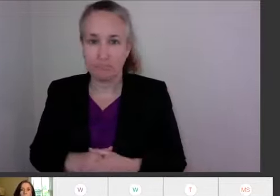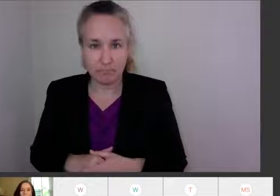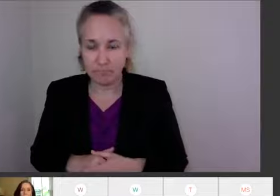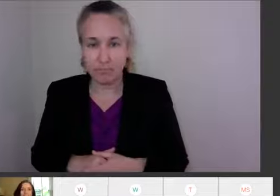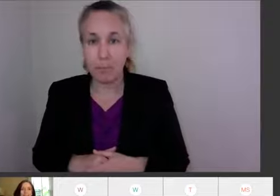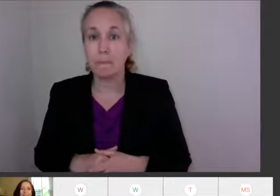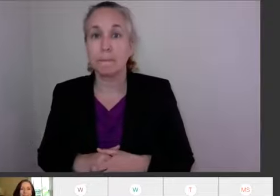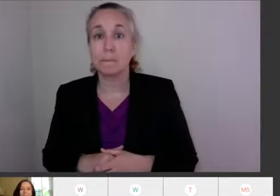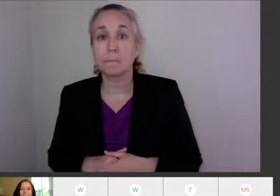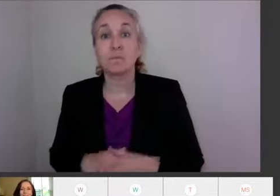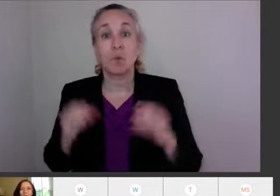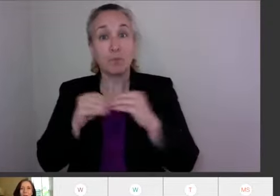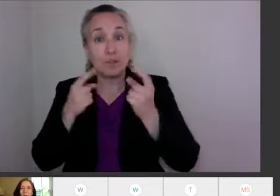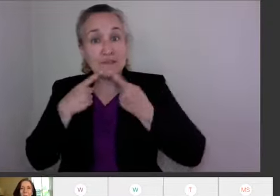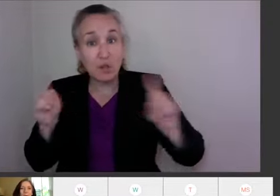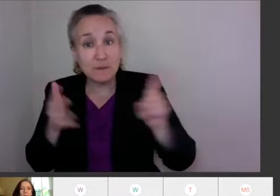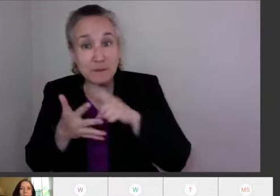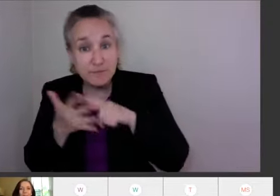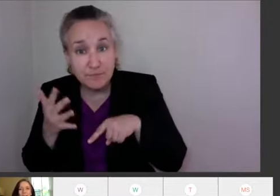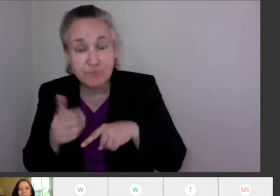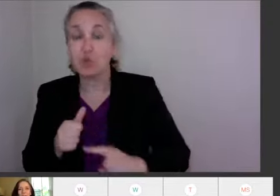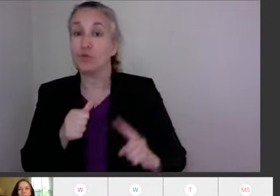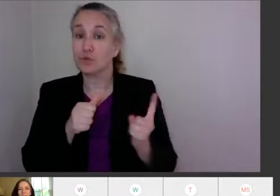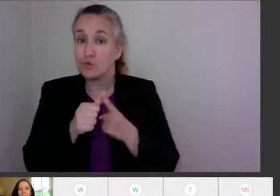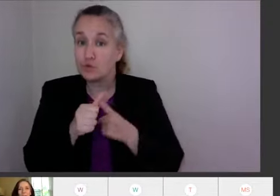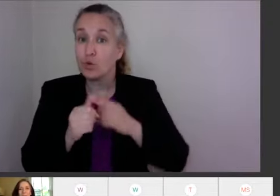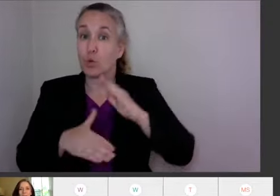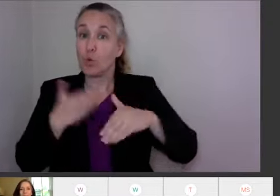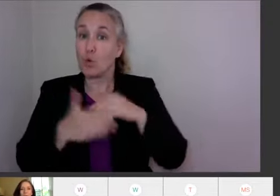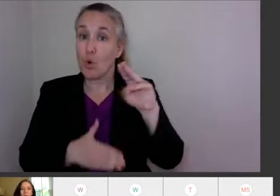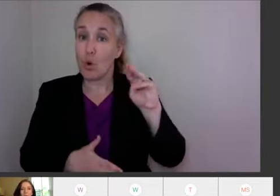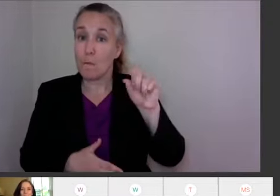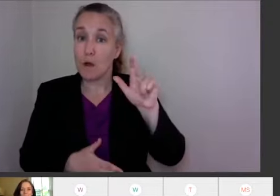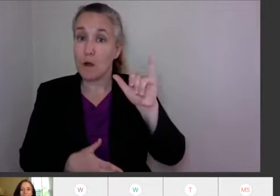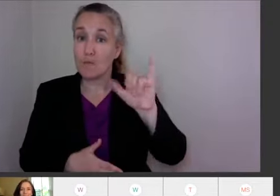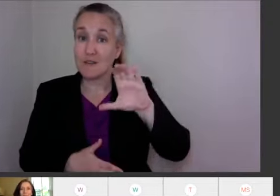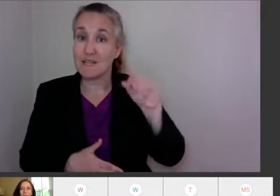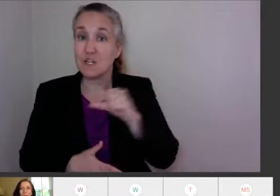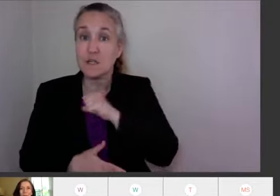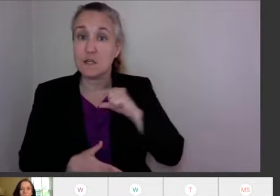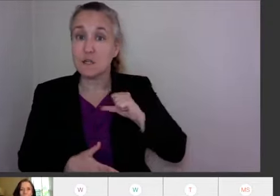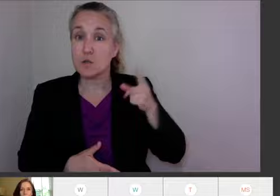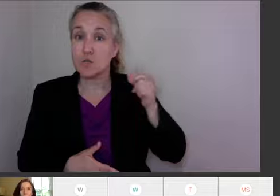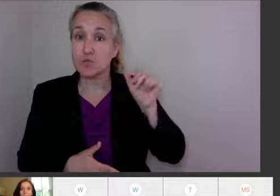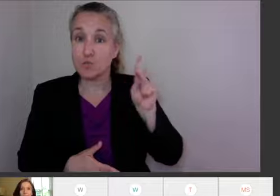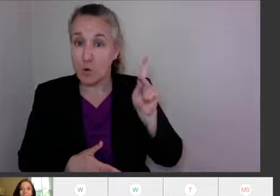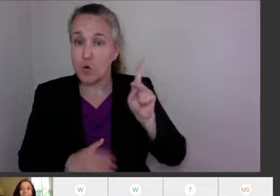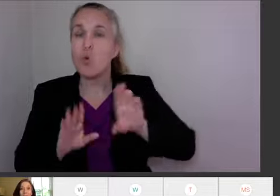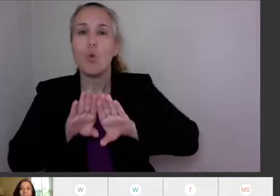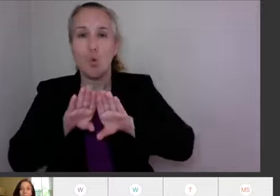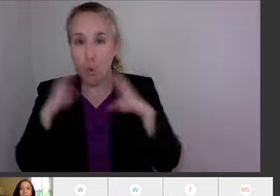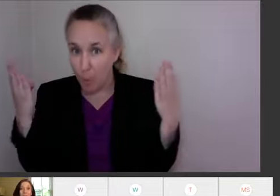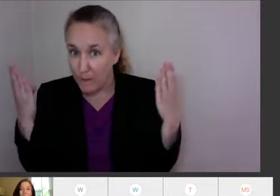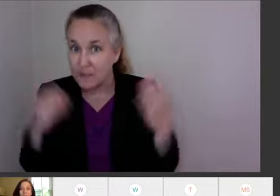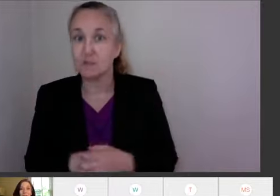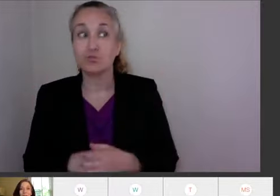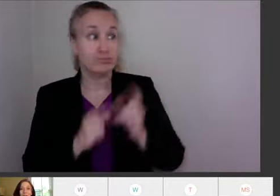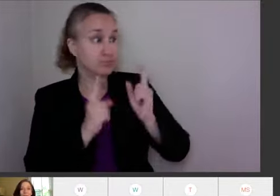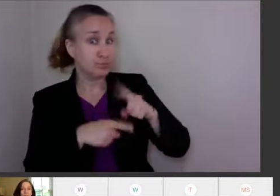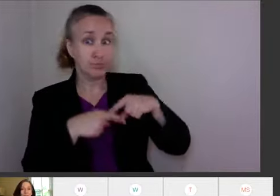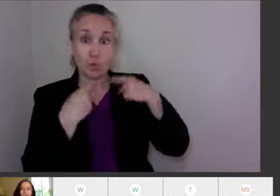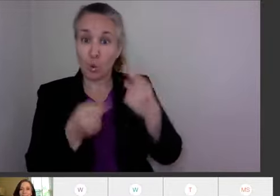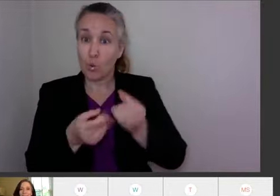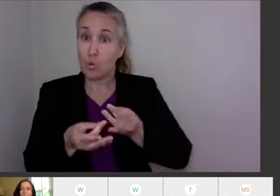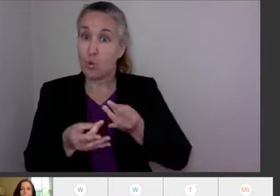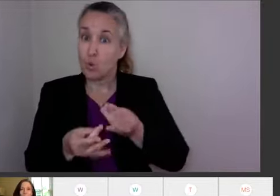Couple more announcements. First, all Montgomery County parks are now open. And for the most part, this has gone smoothly, which